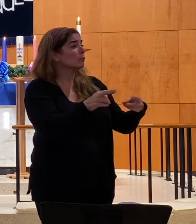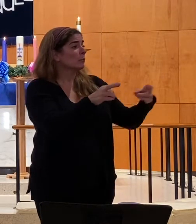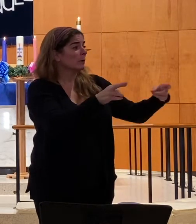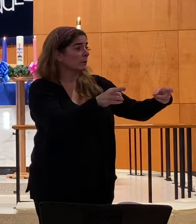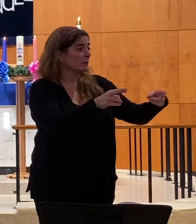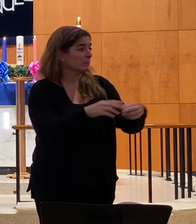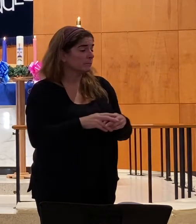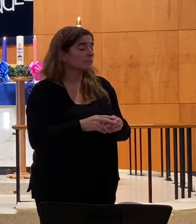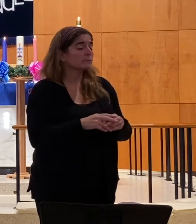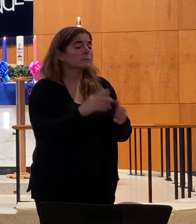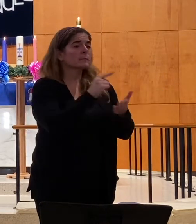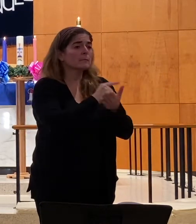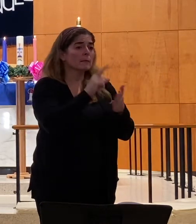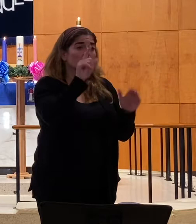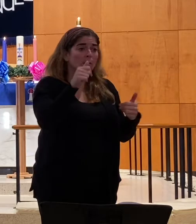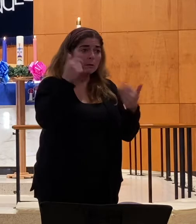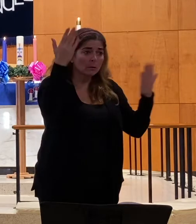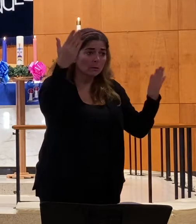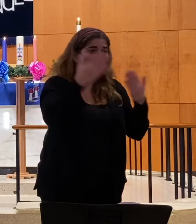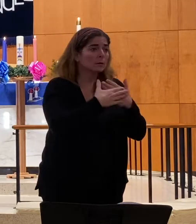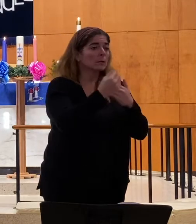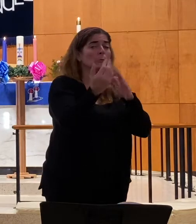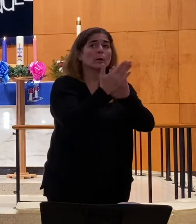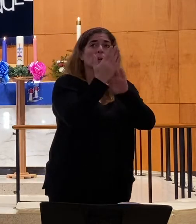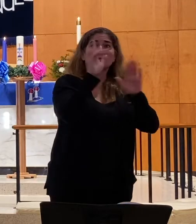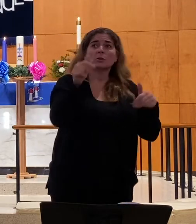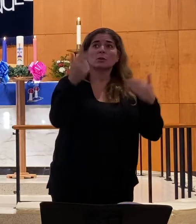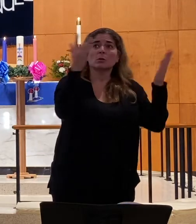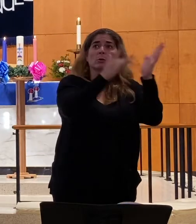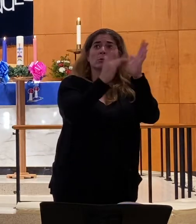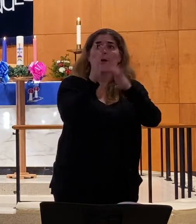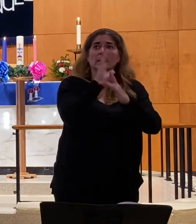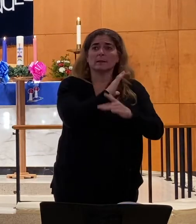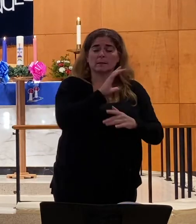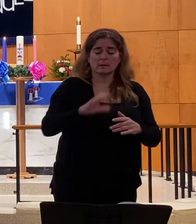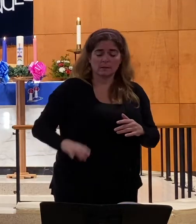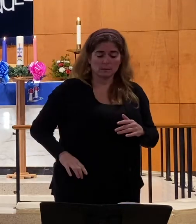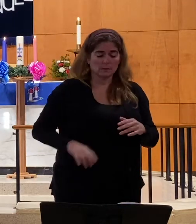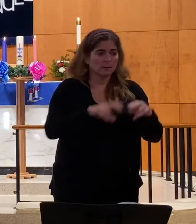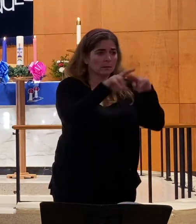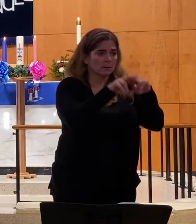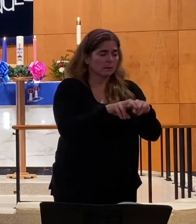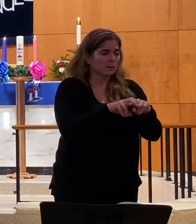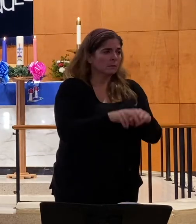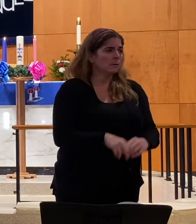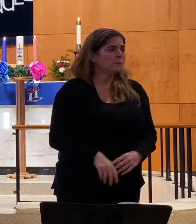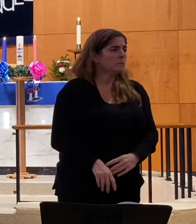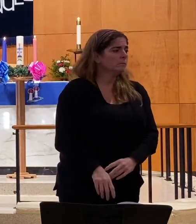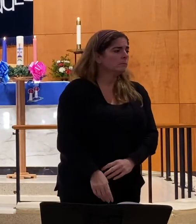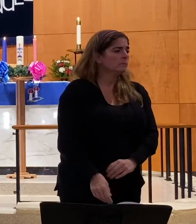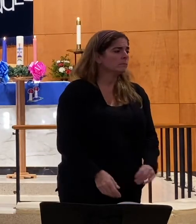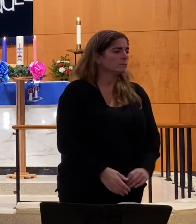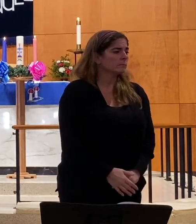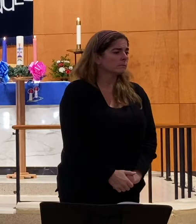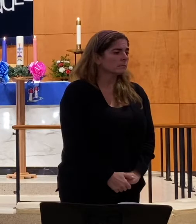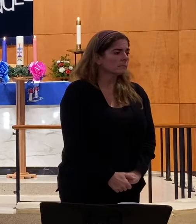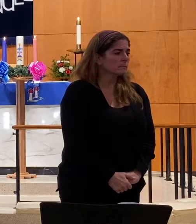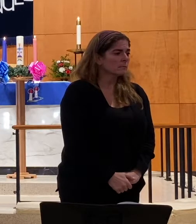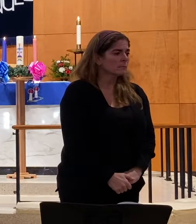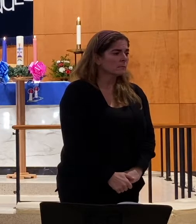The Gospel of our Lord. Praise to you, O Christ. You may be seated.